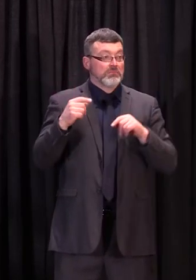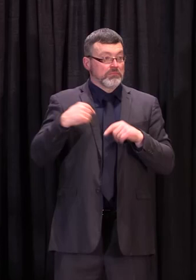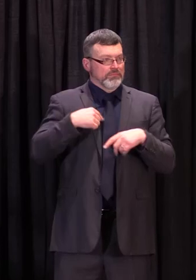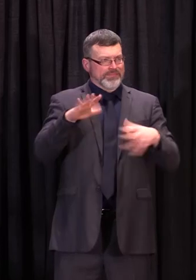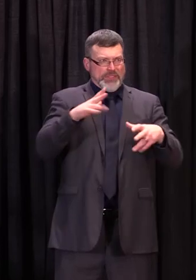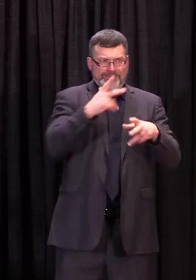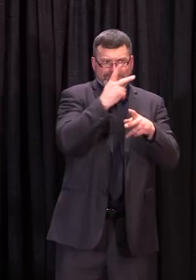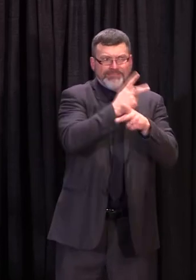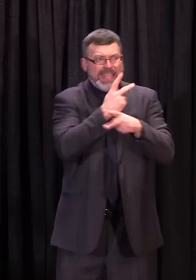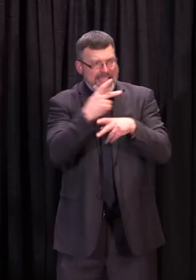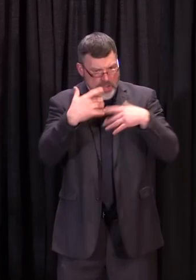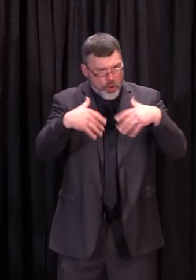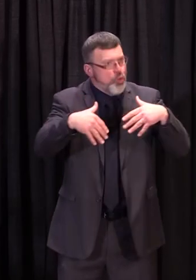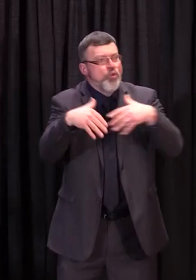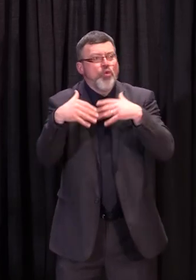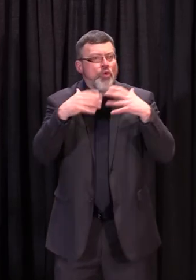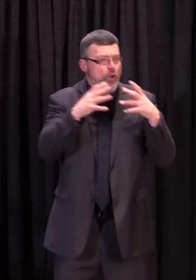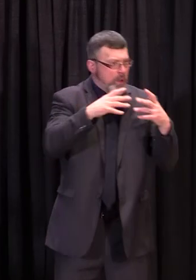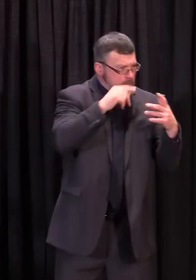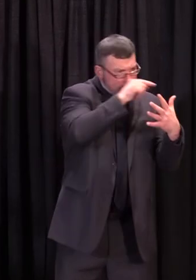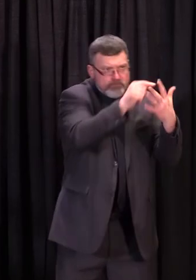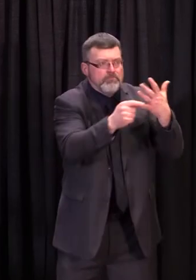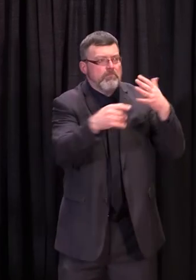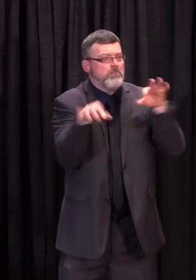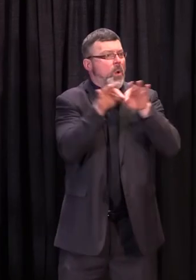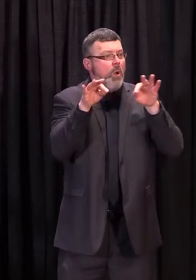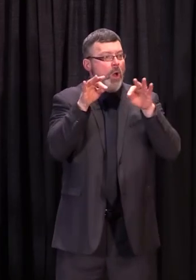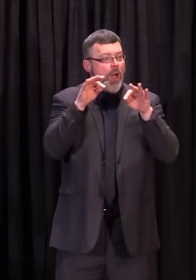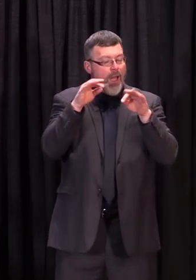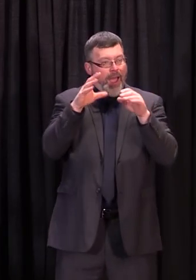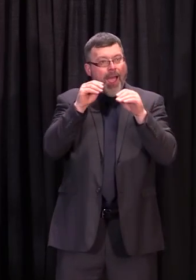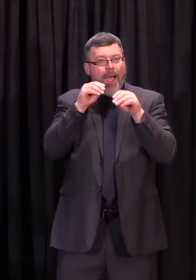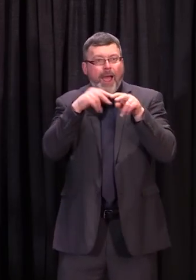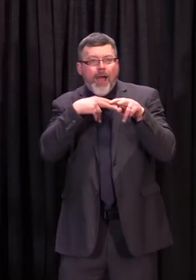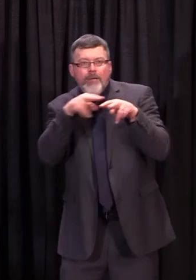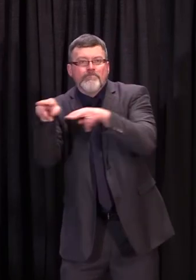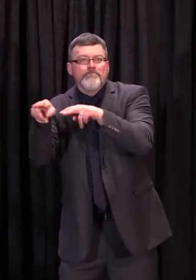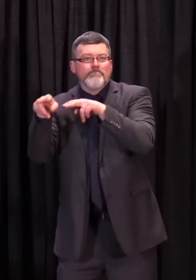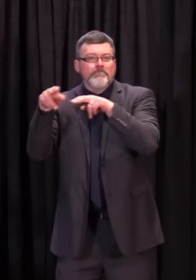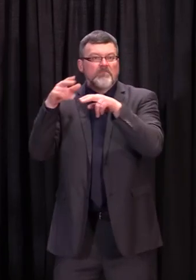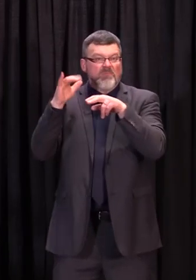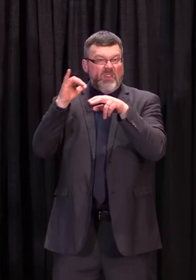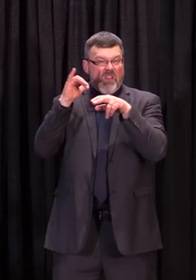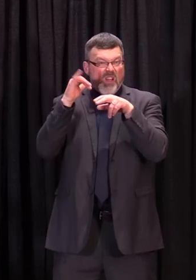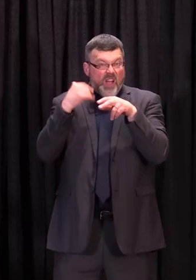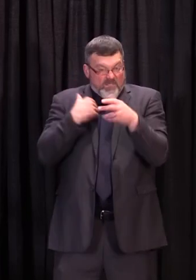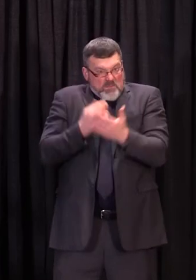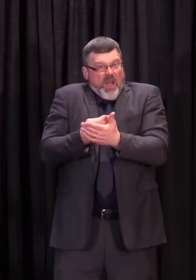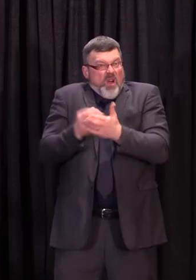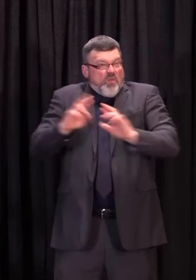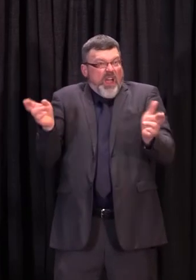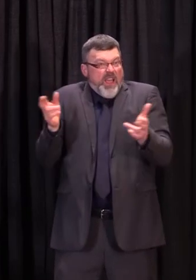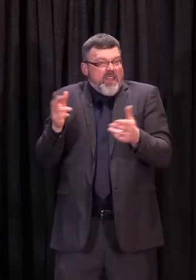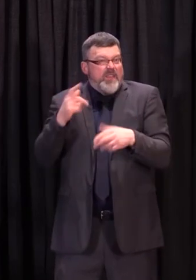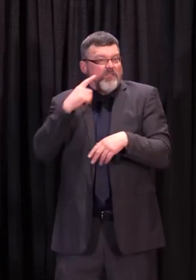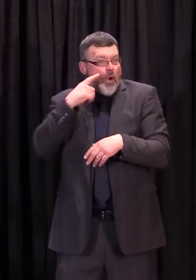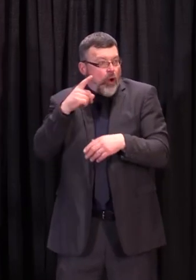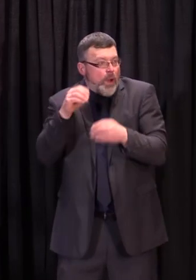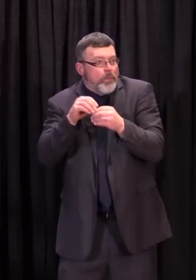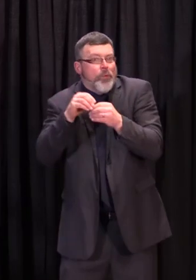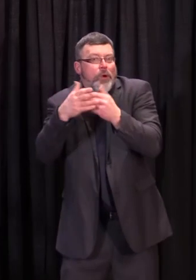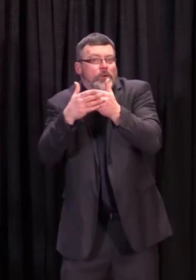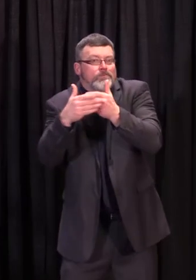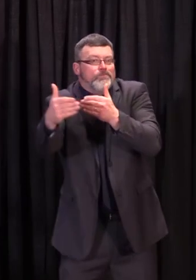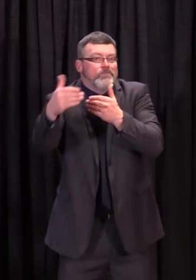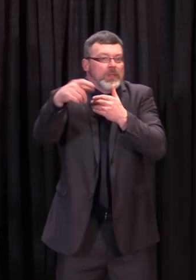essentials, we still have the resources to address our desperate need for more people in our communities and more workers to fill